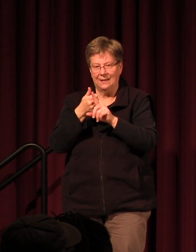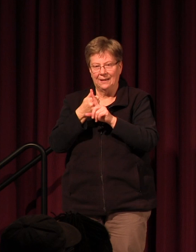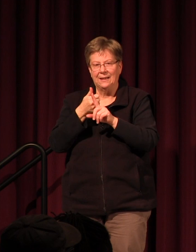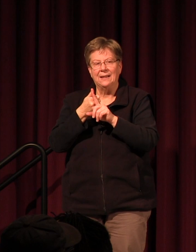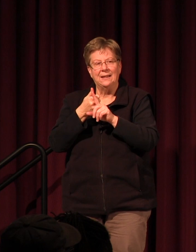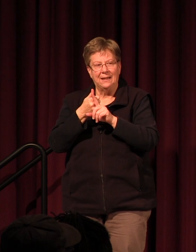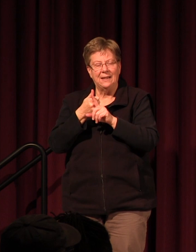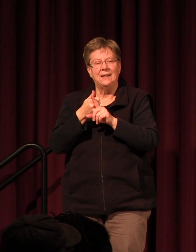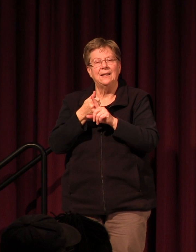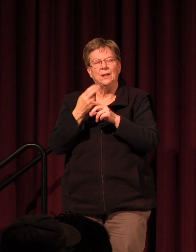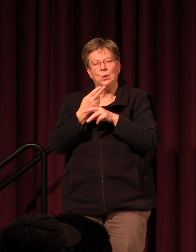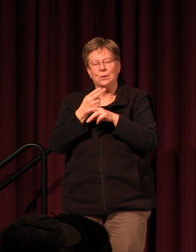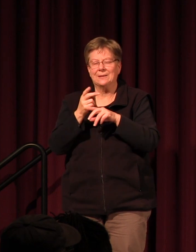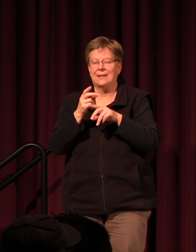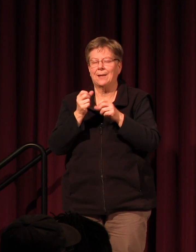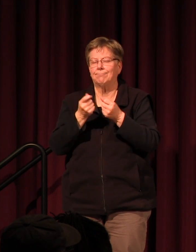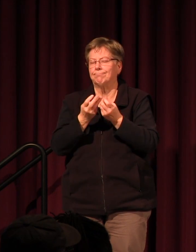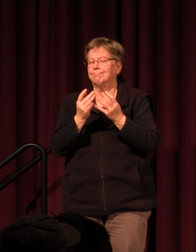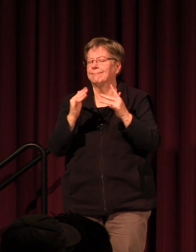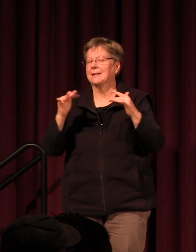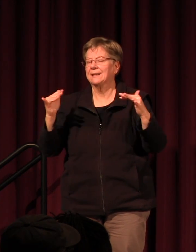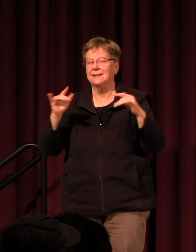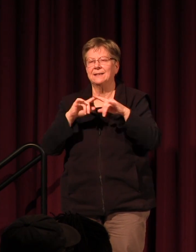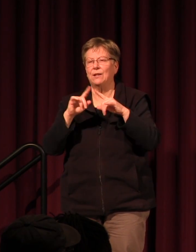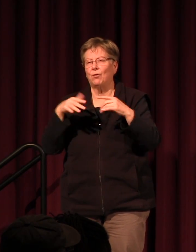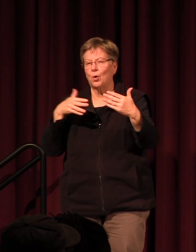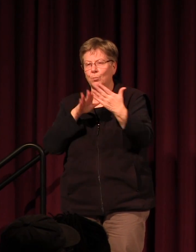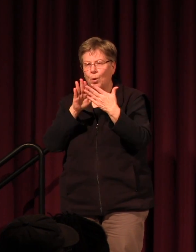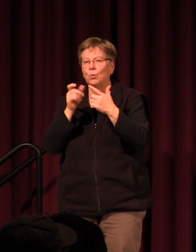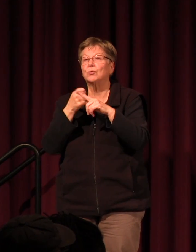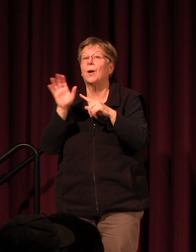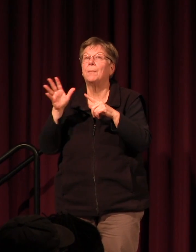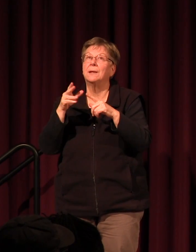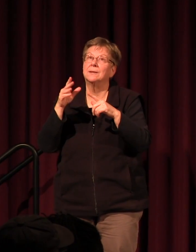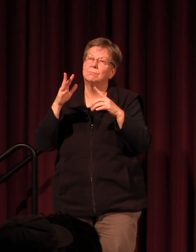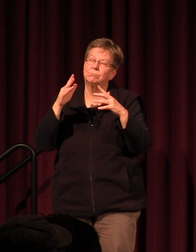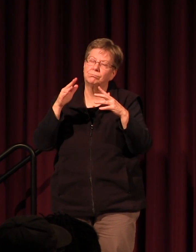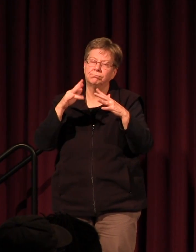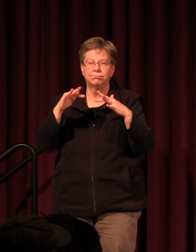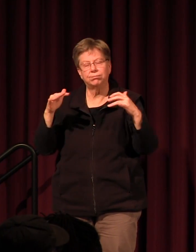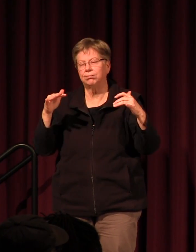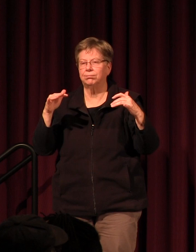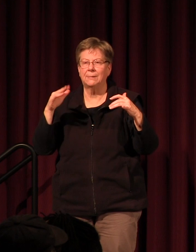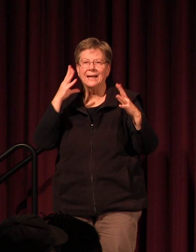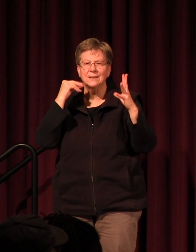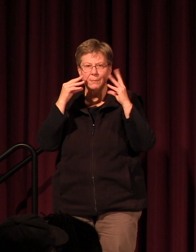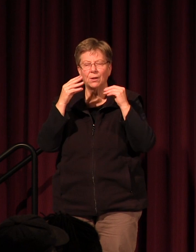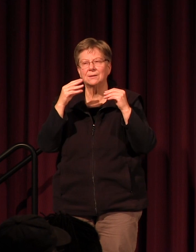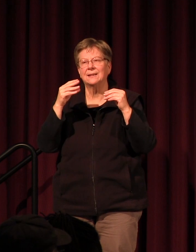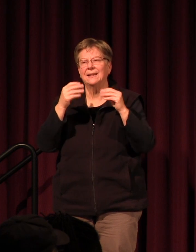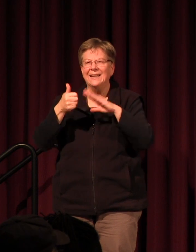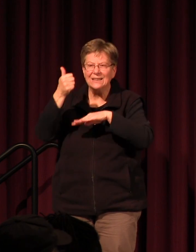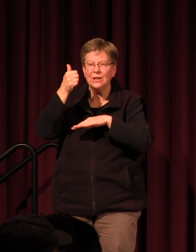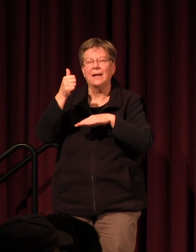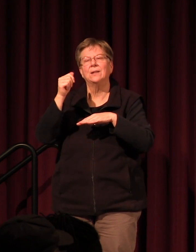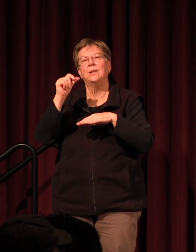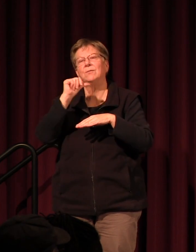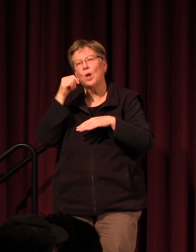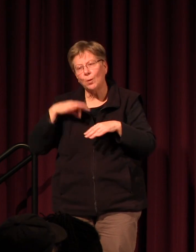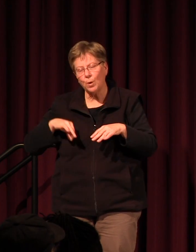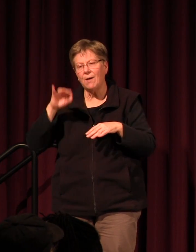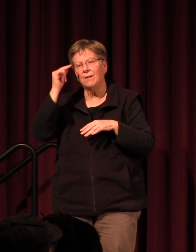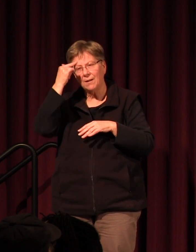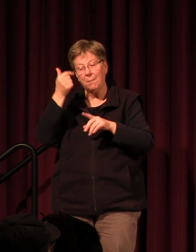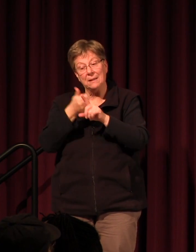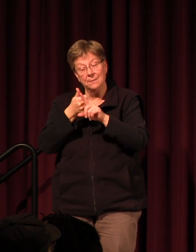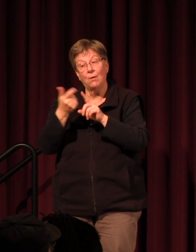decidedly multidisciplinary approach resulting from broad-based experience as an executive in business, nonprofit, and government, including